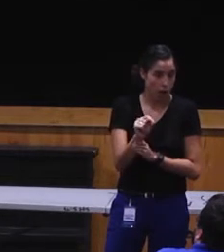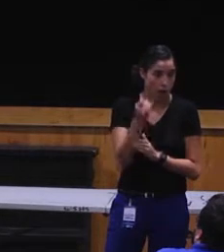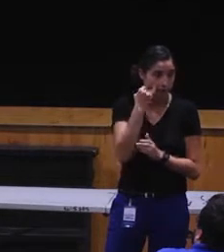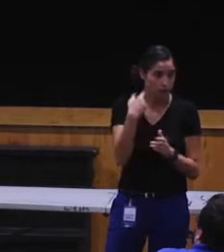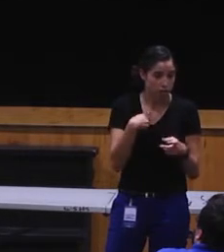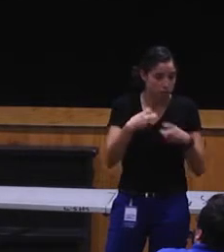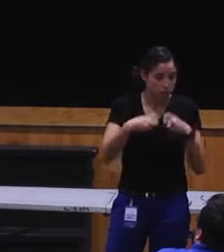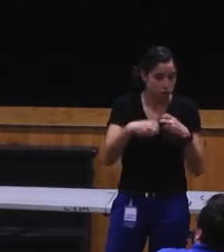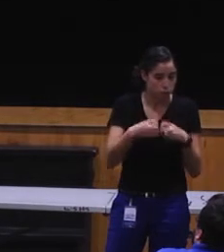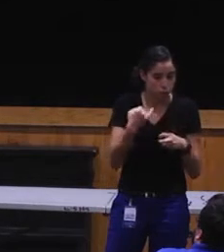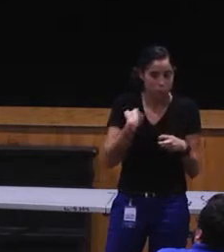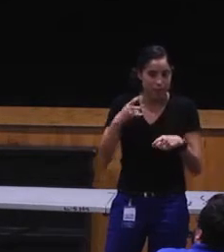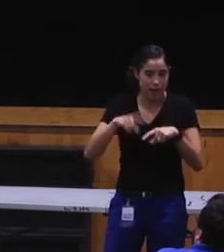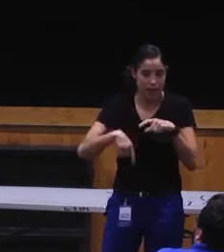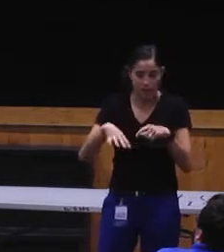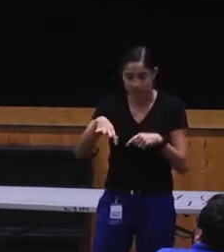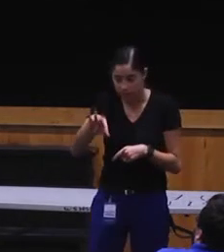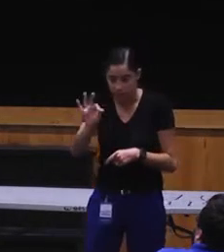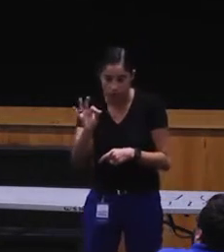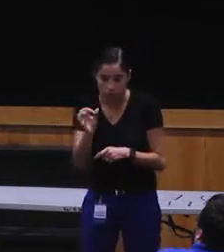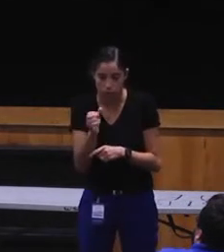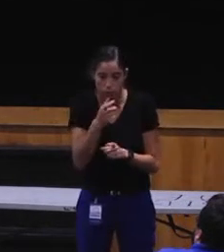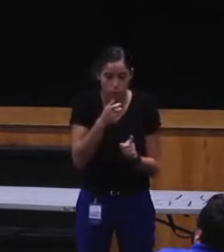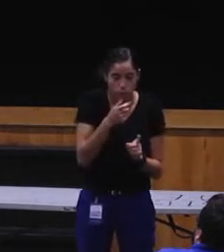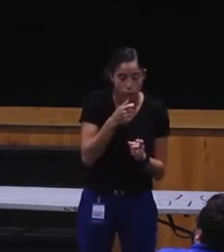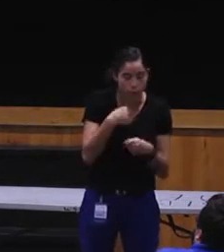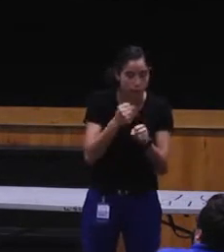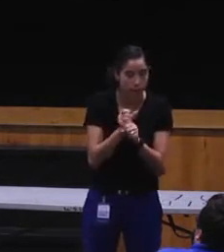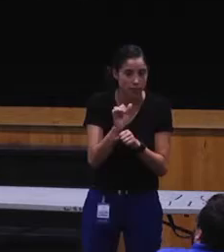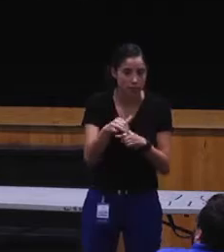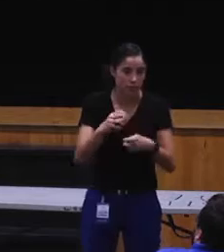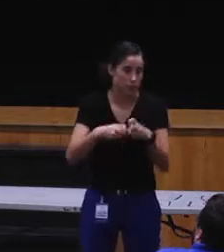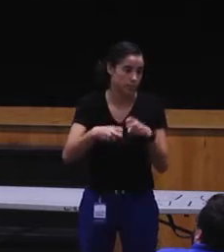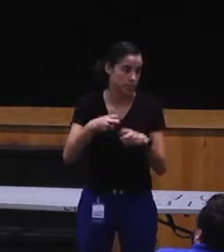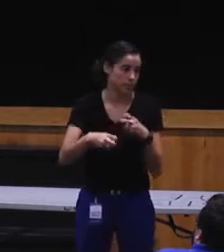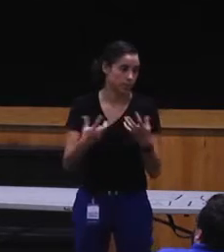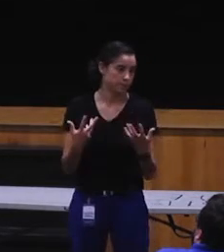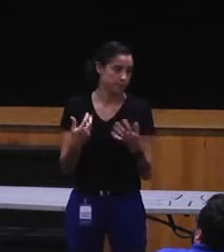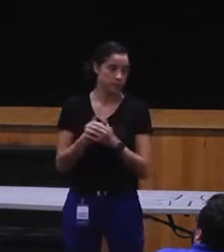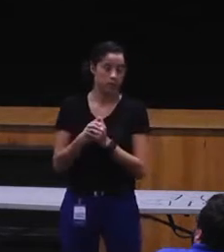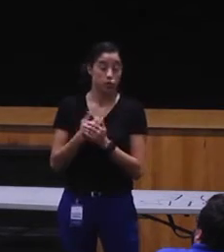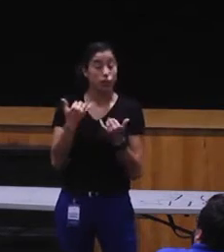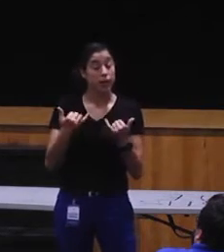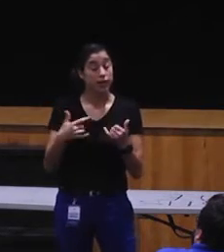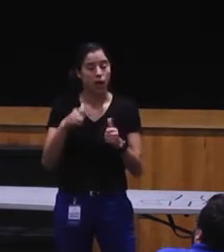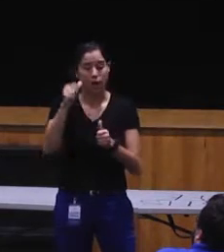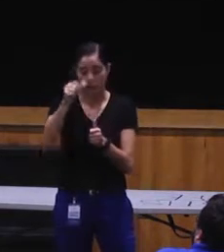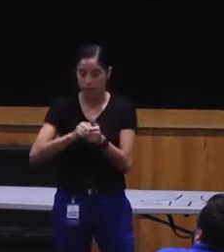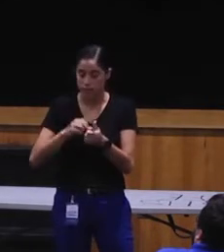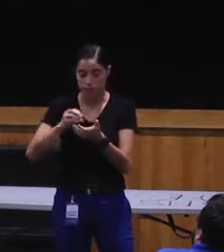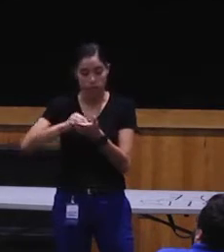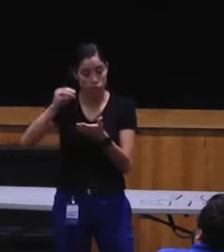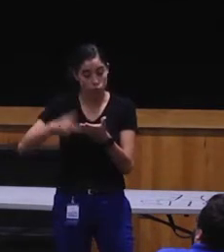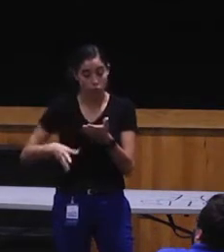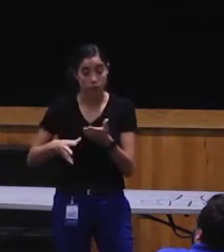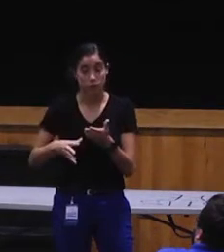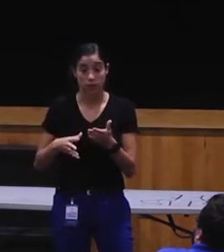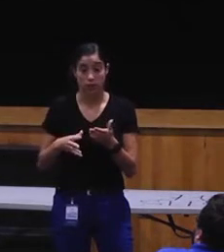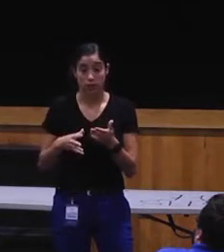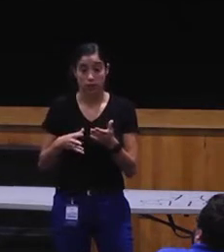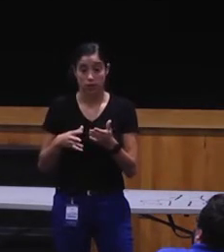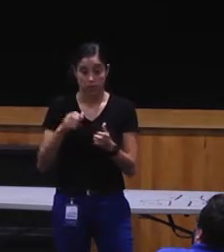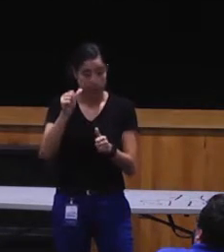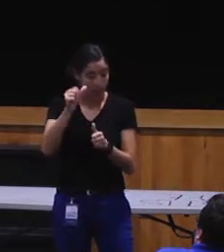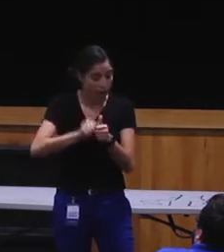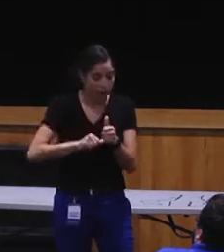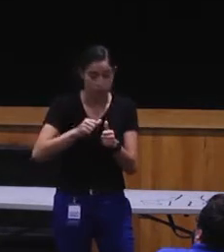issue, we're not going to be able to pinpoint who created that issue. So right now, every student, all 68,000 plus, every